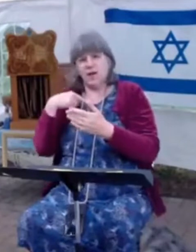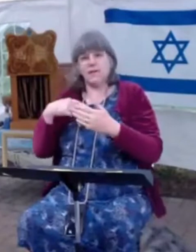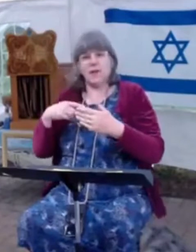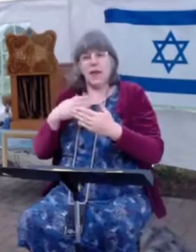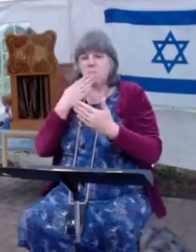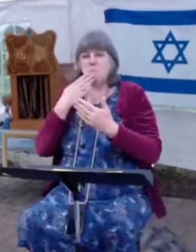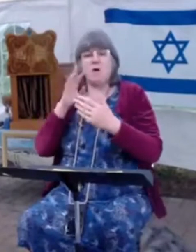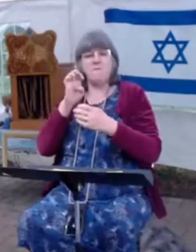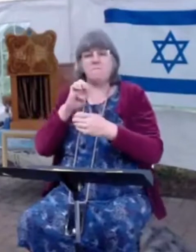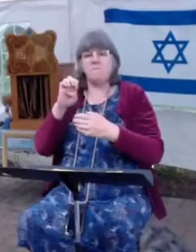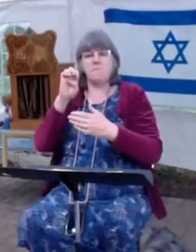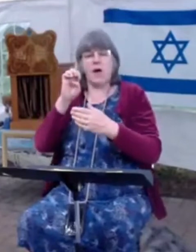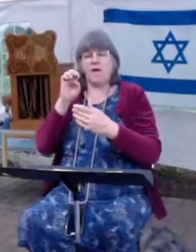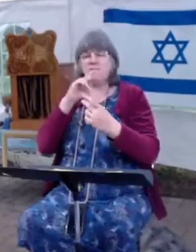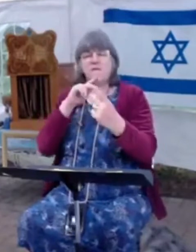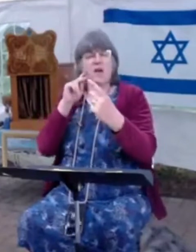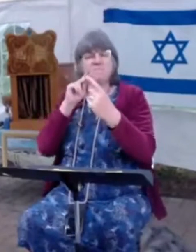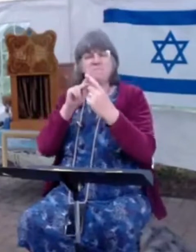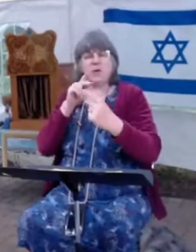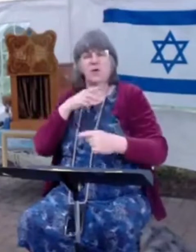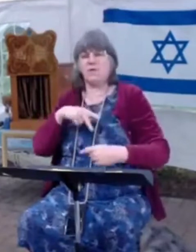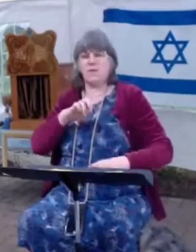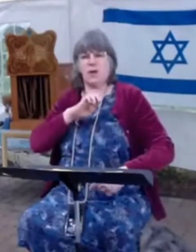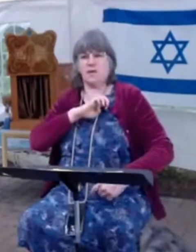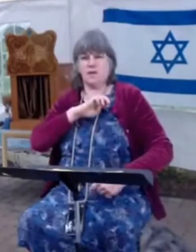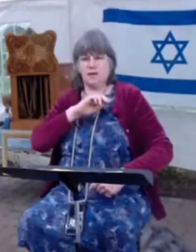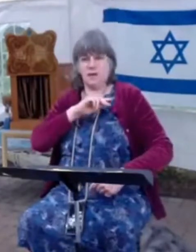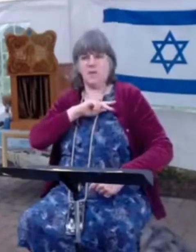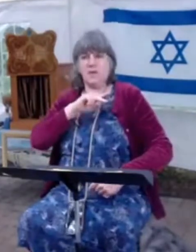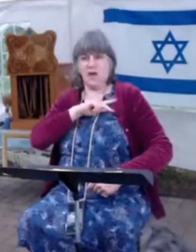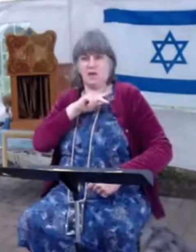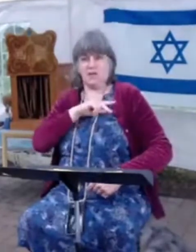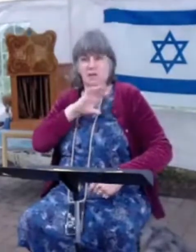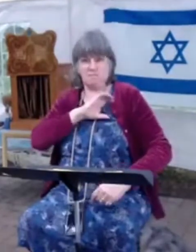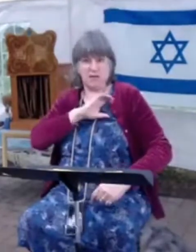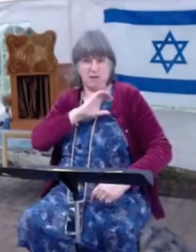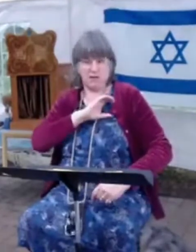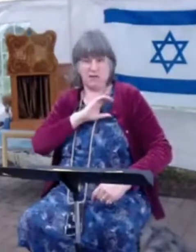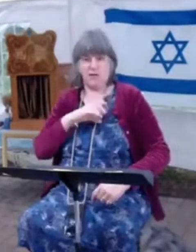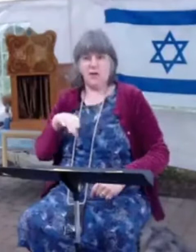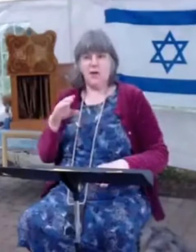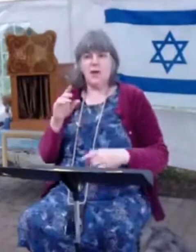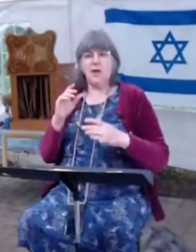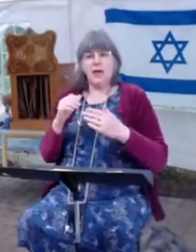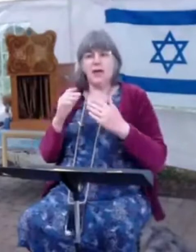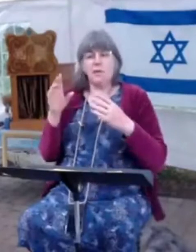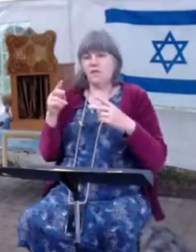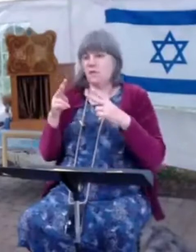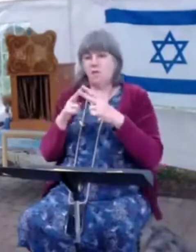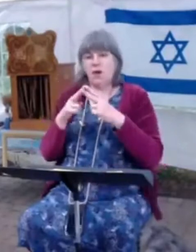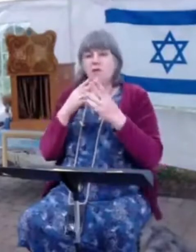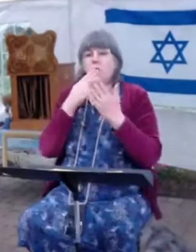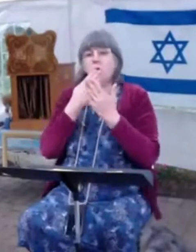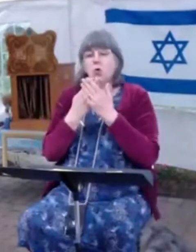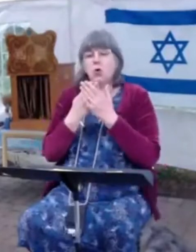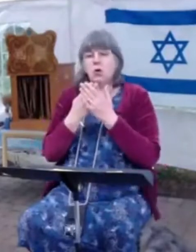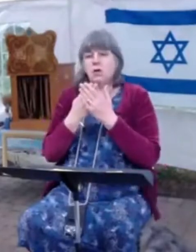excellent character, so did he leave children behind him who imitated his virtues.